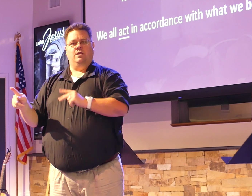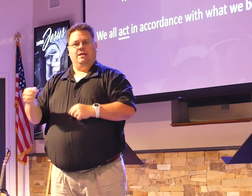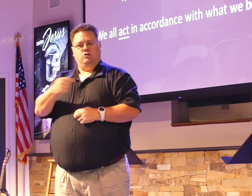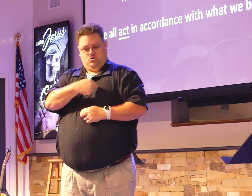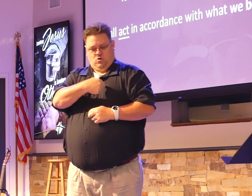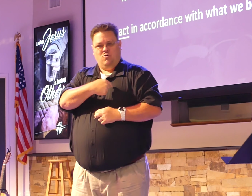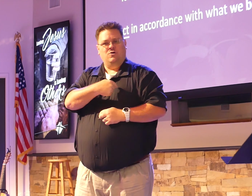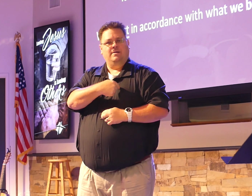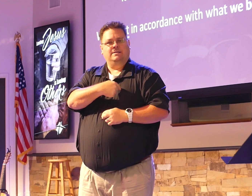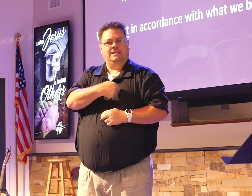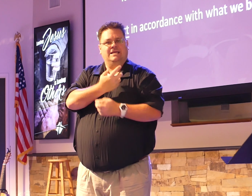They're all about saving souls.